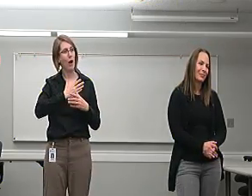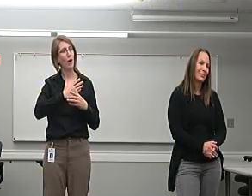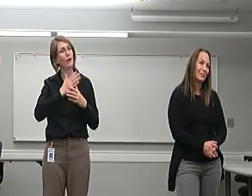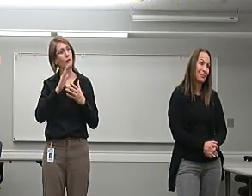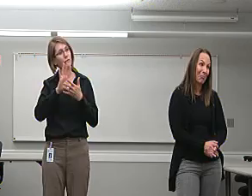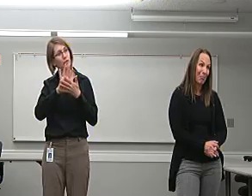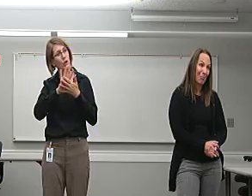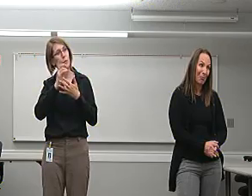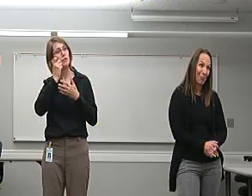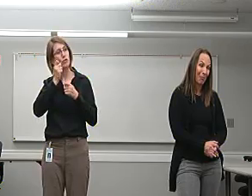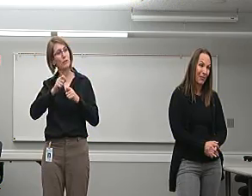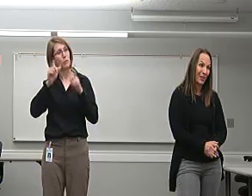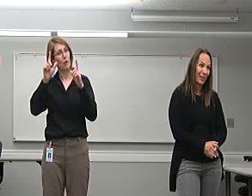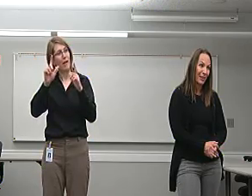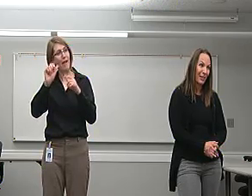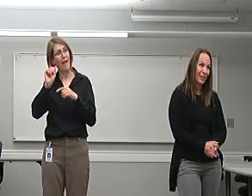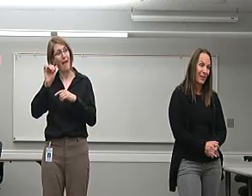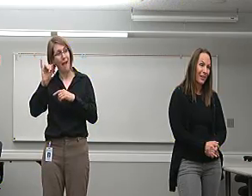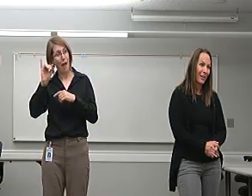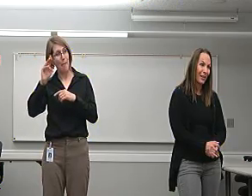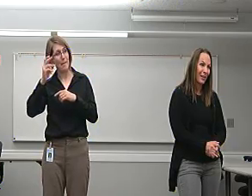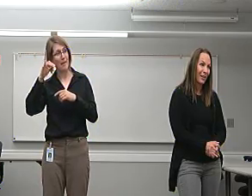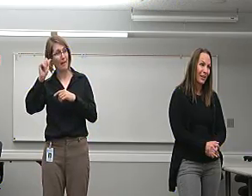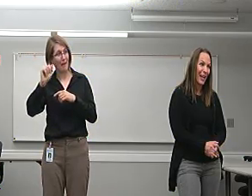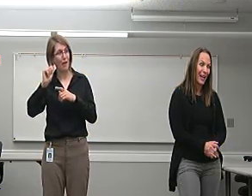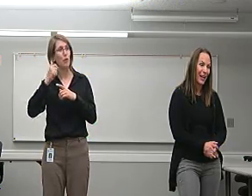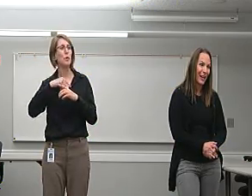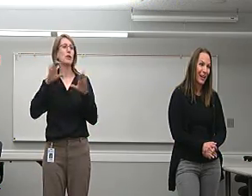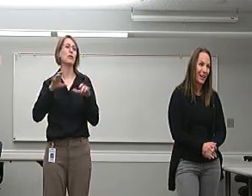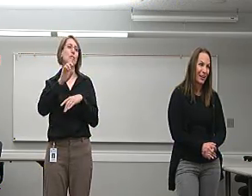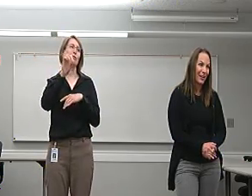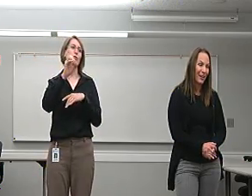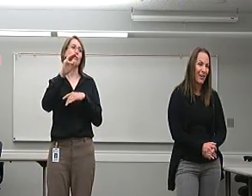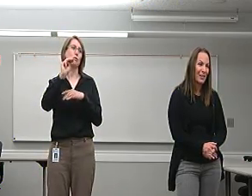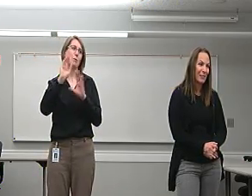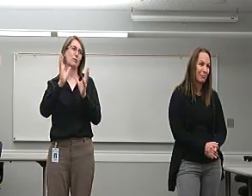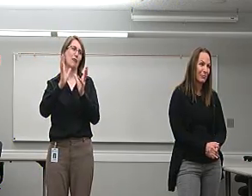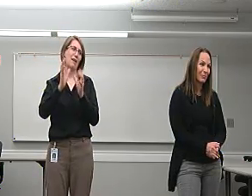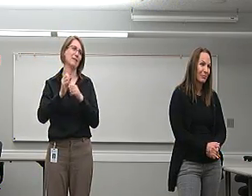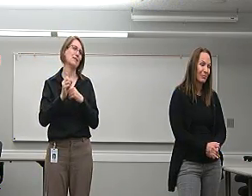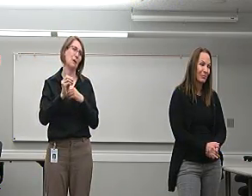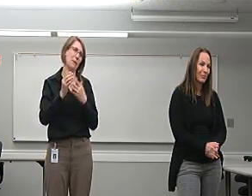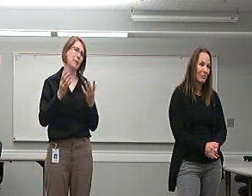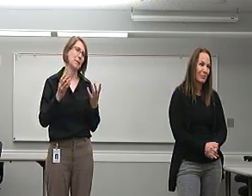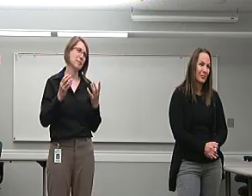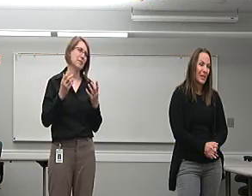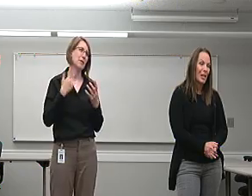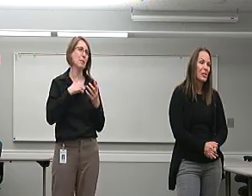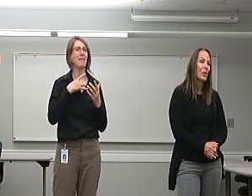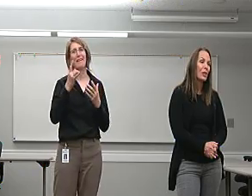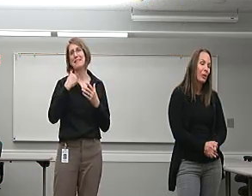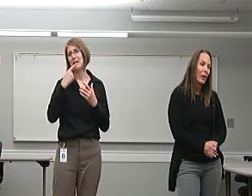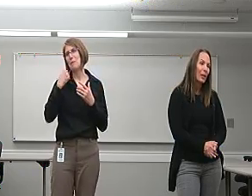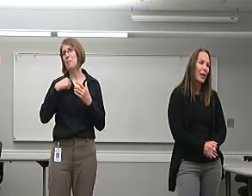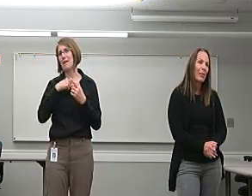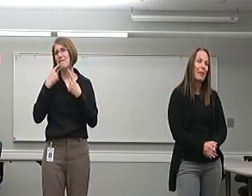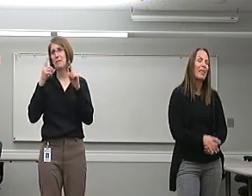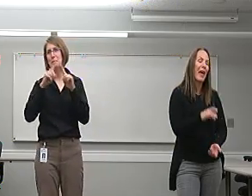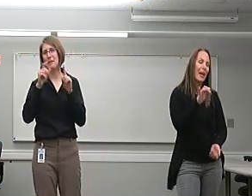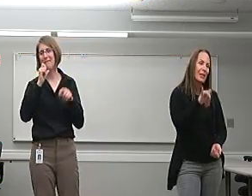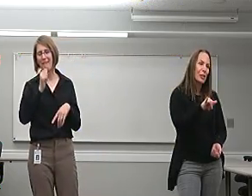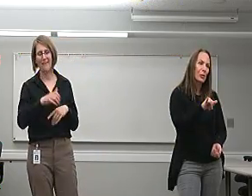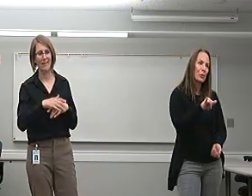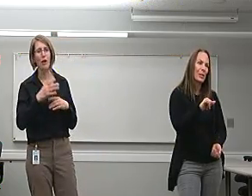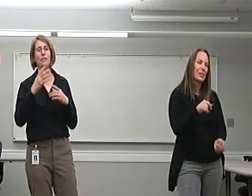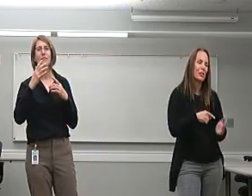wants our family Zoom chats. Yeah. So Awesome. we like to say we're famous, but we're not. So you know what? But that too, it's such